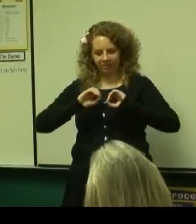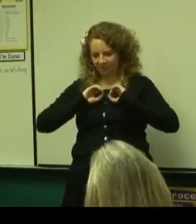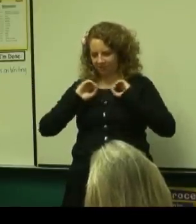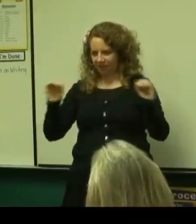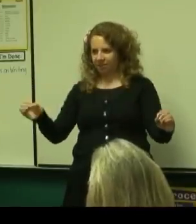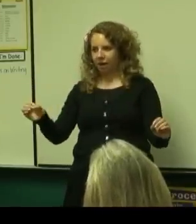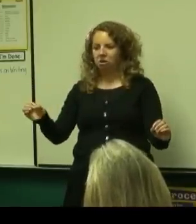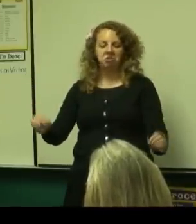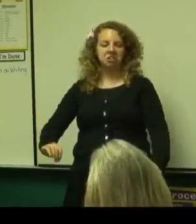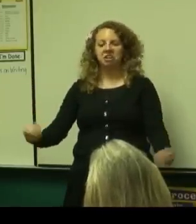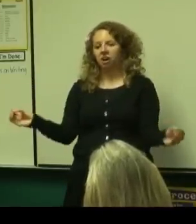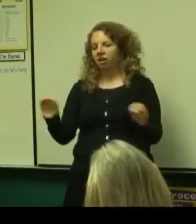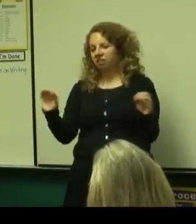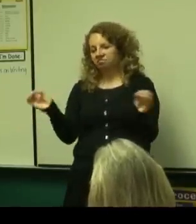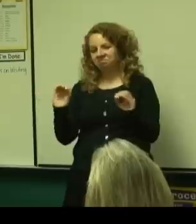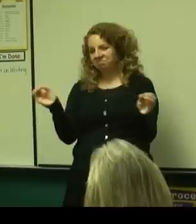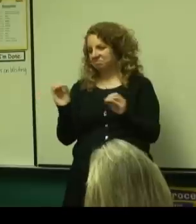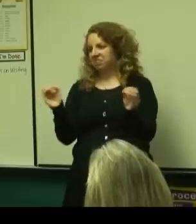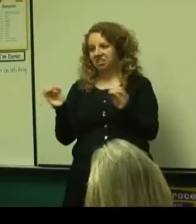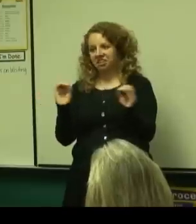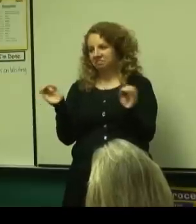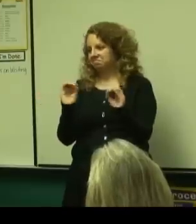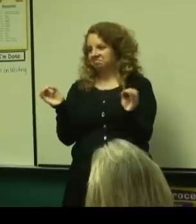There's none there. Or you can go, oh, nothing.